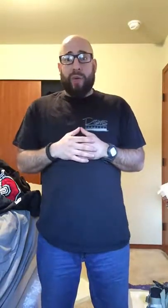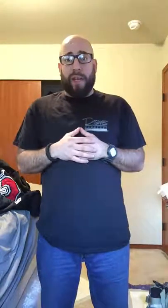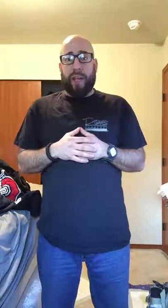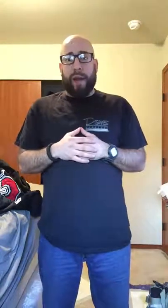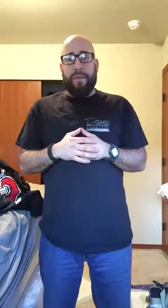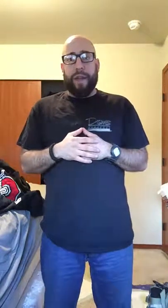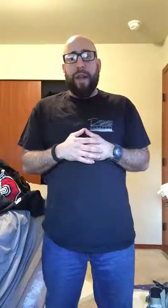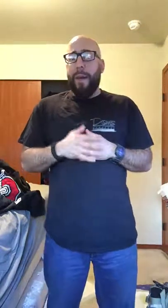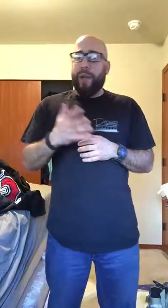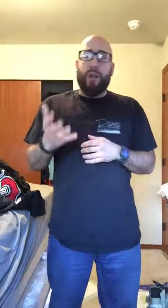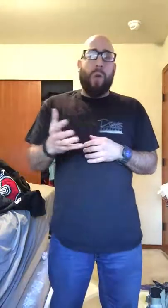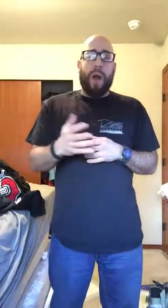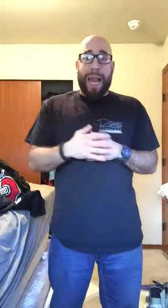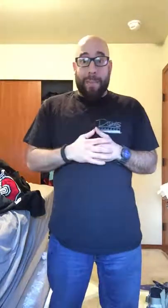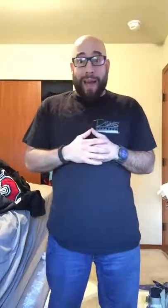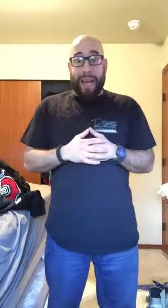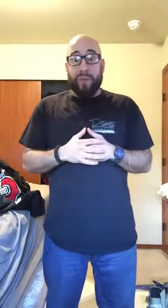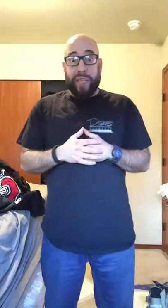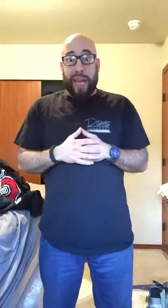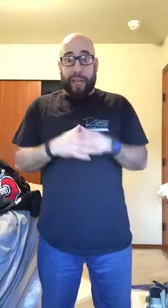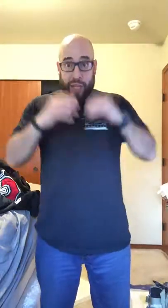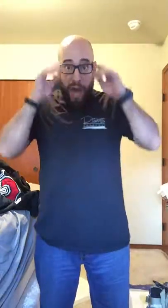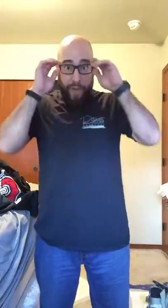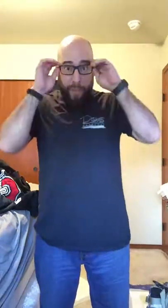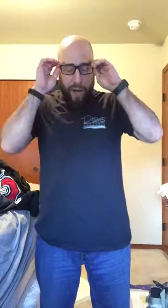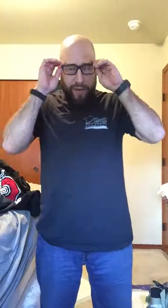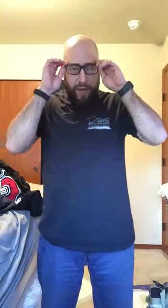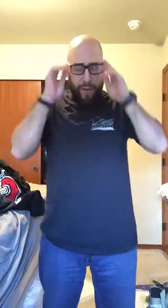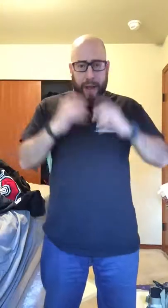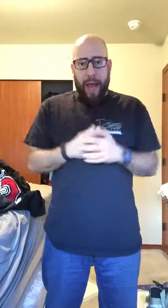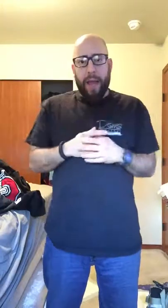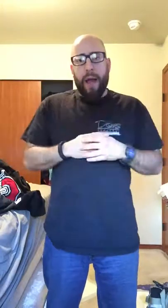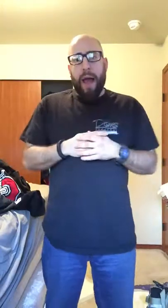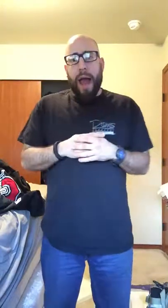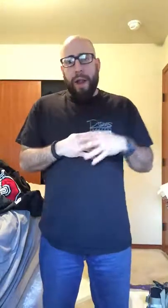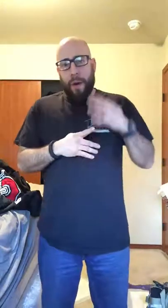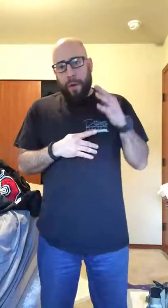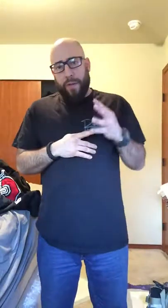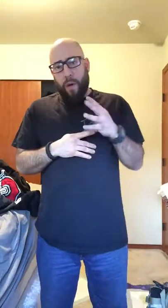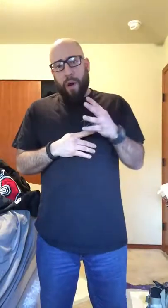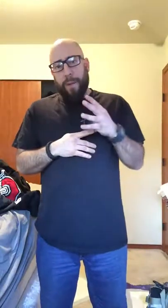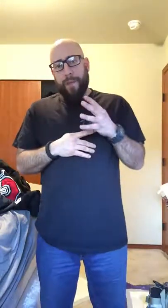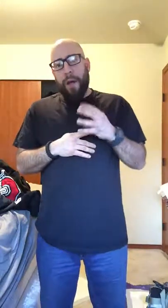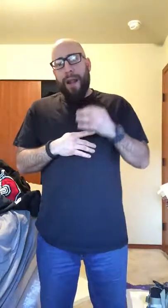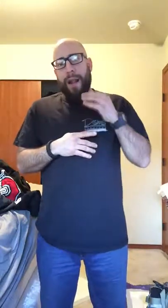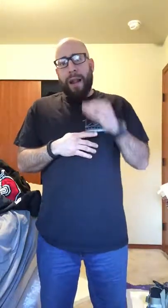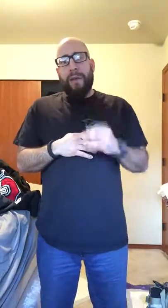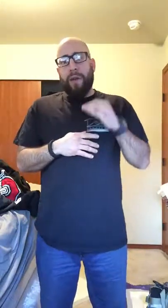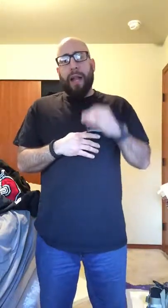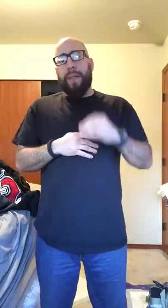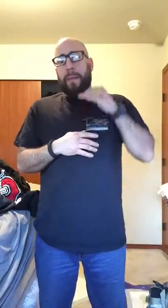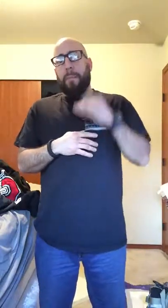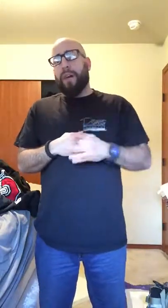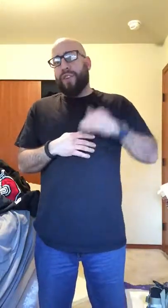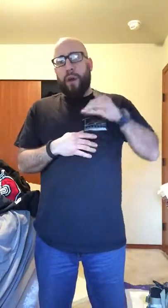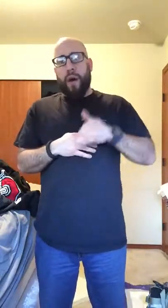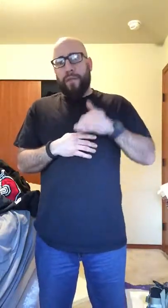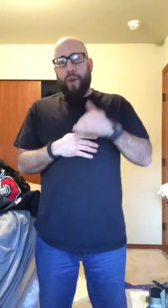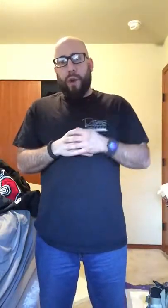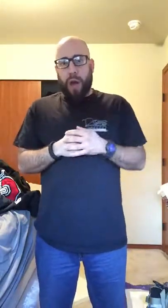situation carefully, but you don't want anybody else getting shot in the process. Okay, and number four, never let the muzzle of your